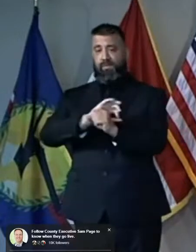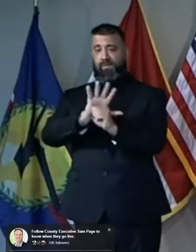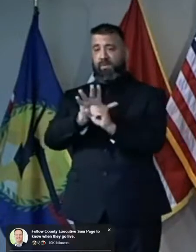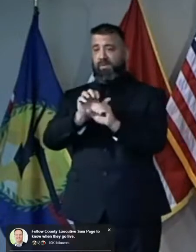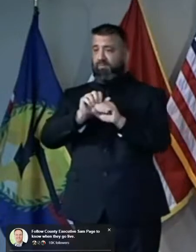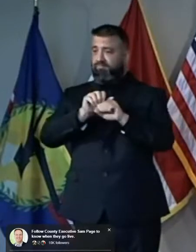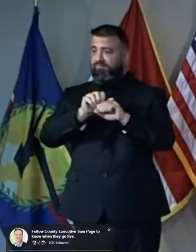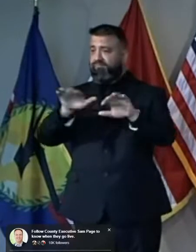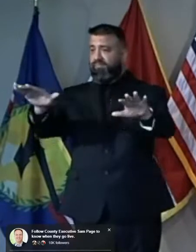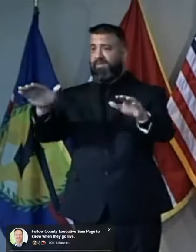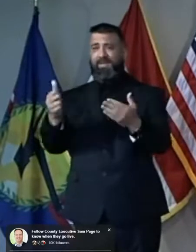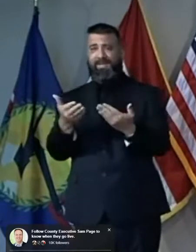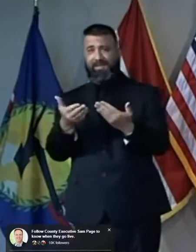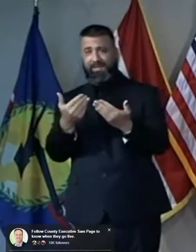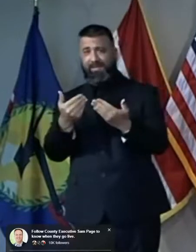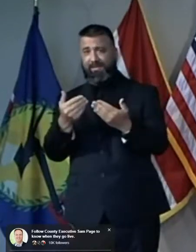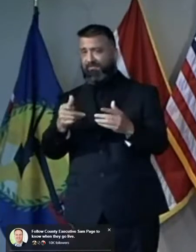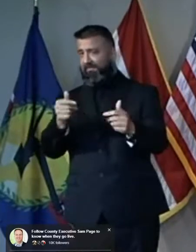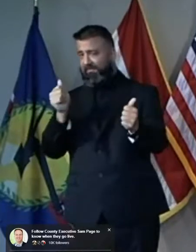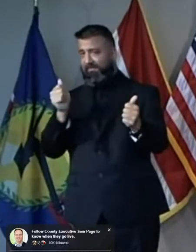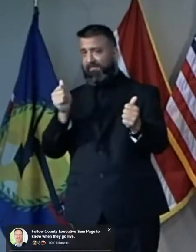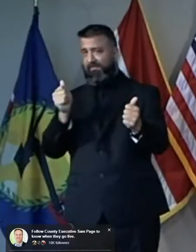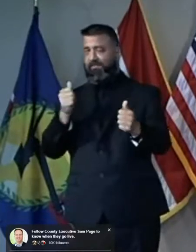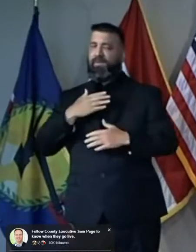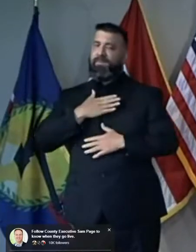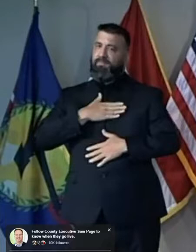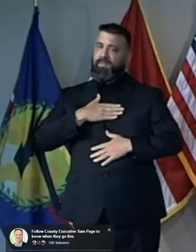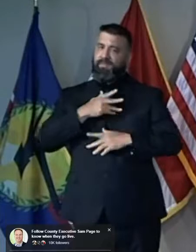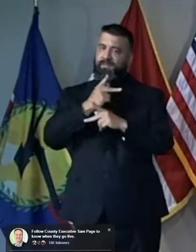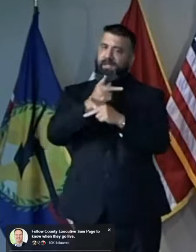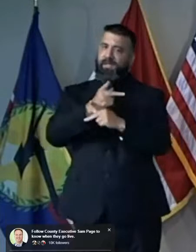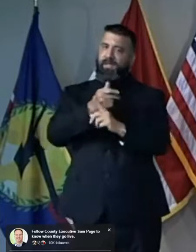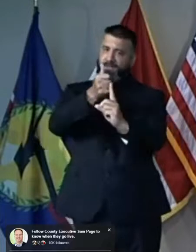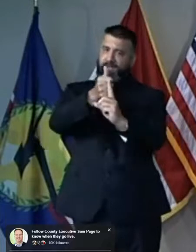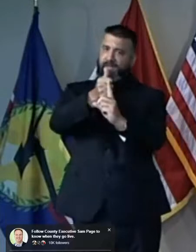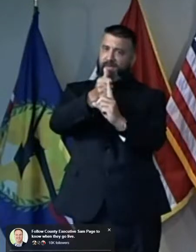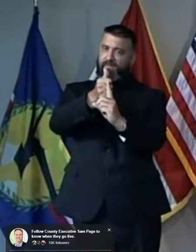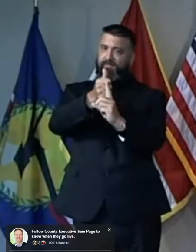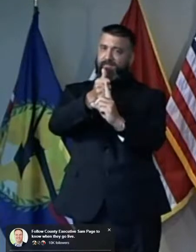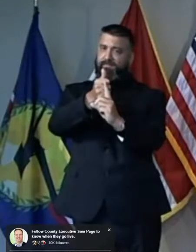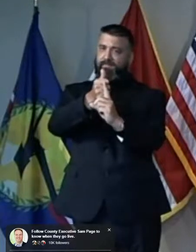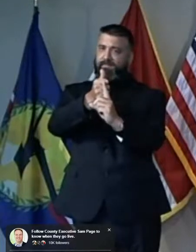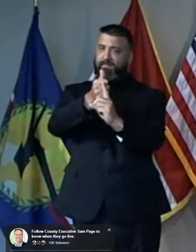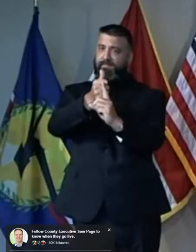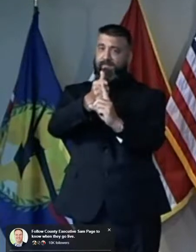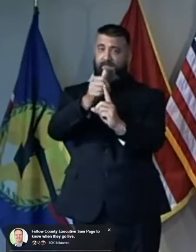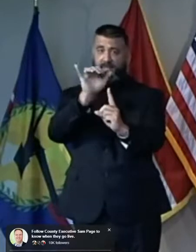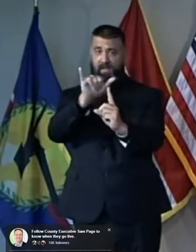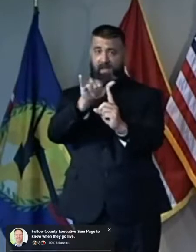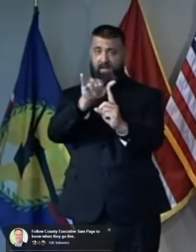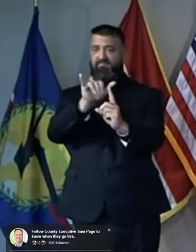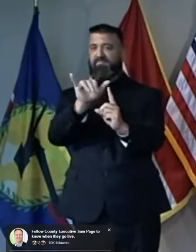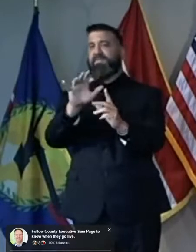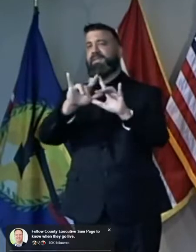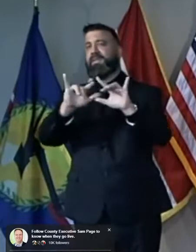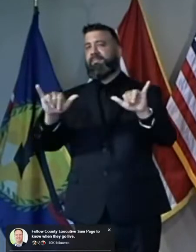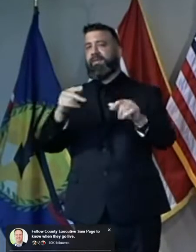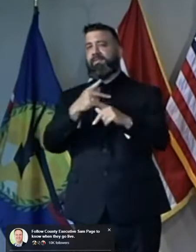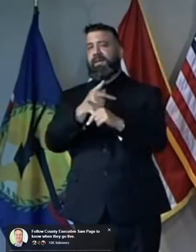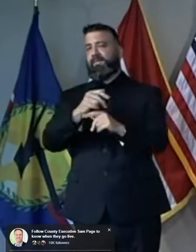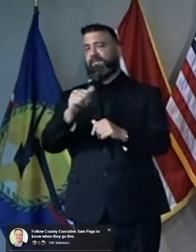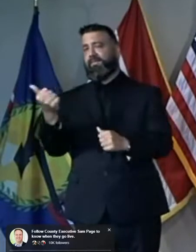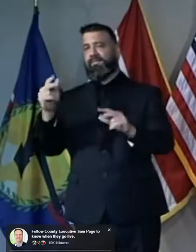easily and it spreads fast. So please take care of yourself, and in doing so, you're also taking care of